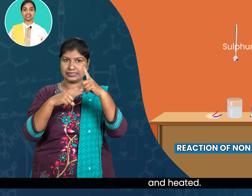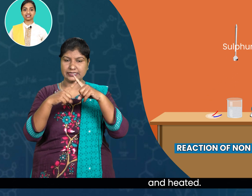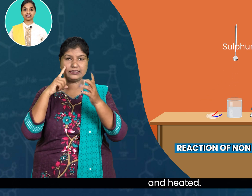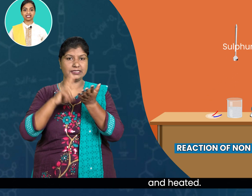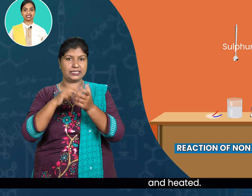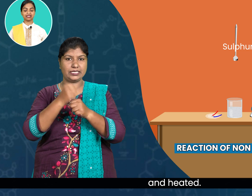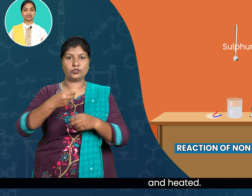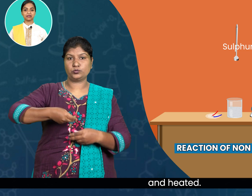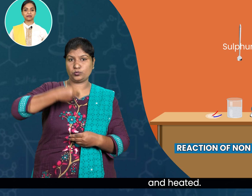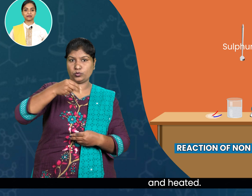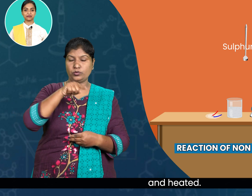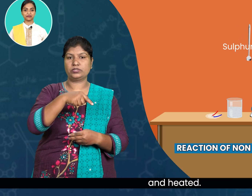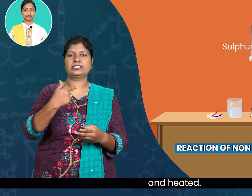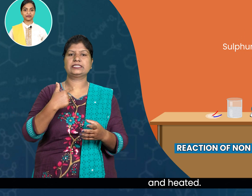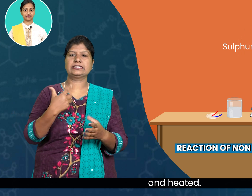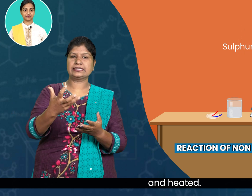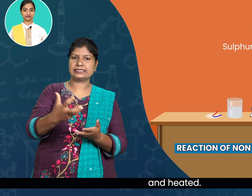heated.